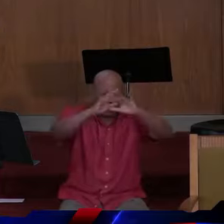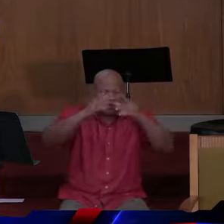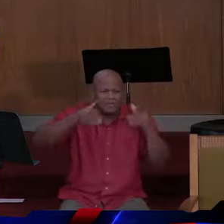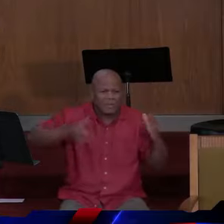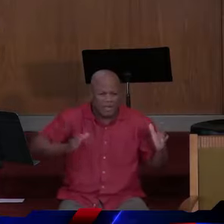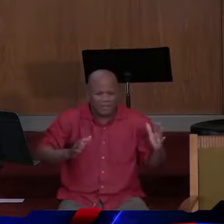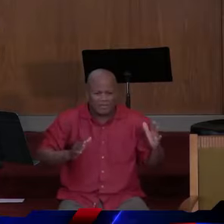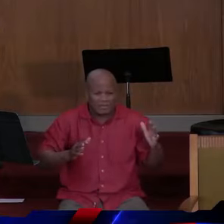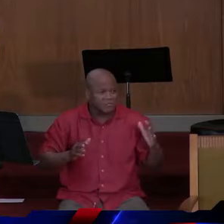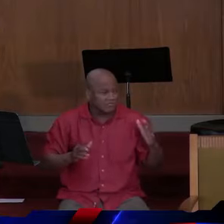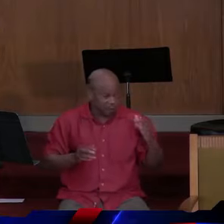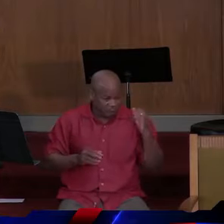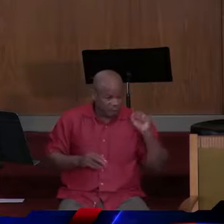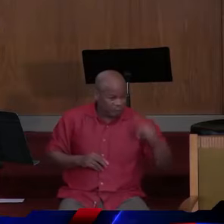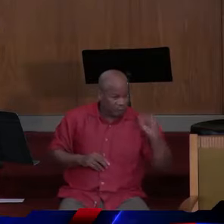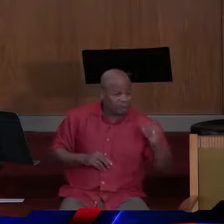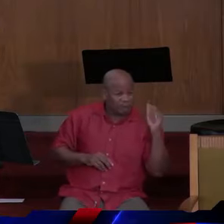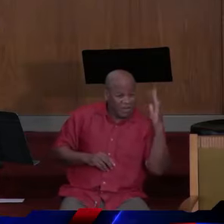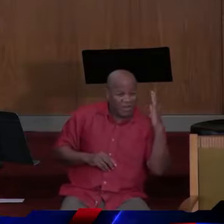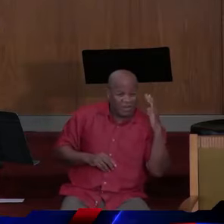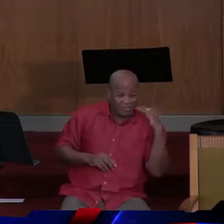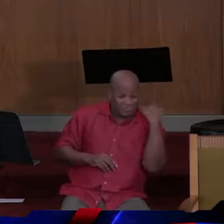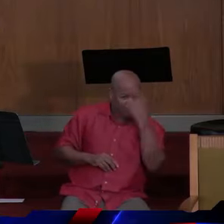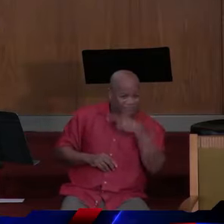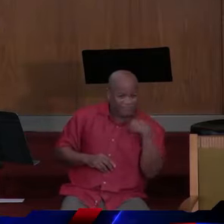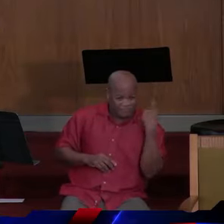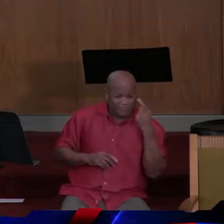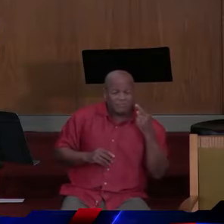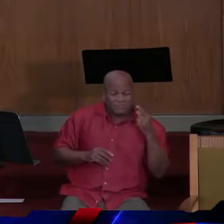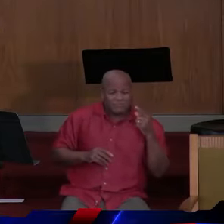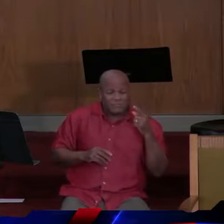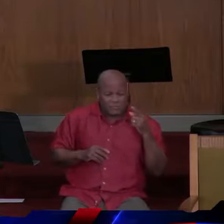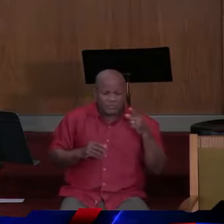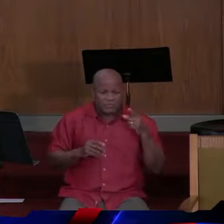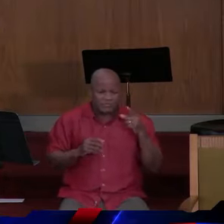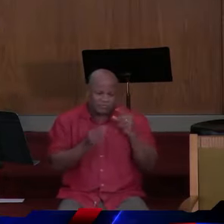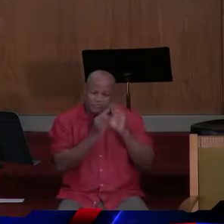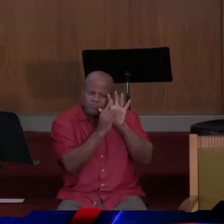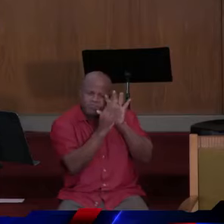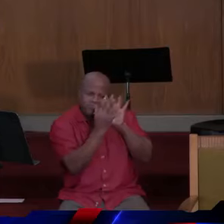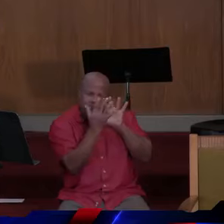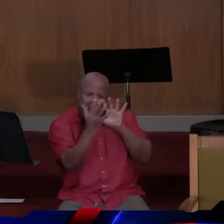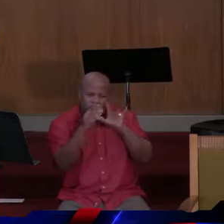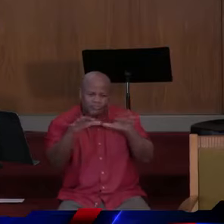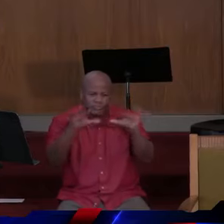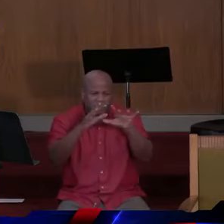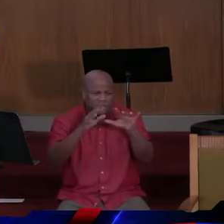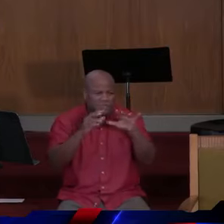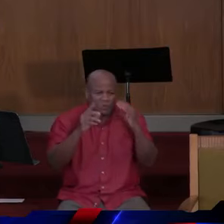know, illumination is more than your intellectual acumen.